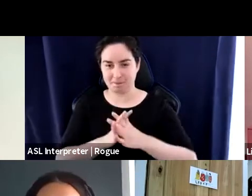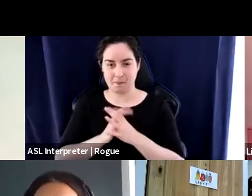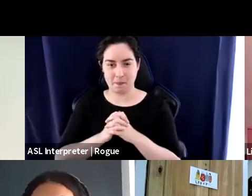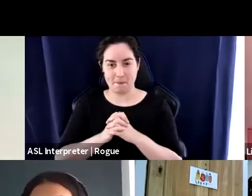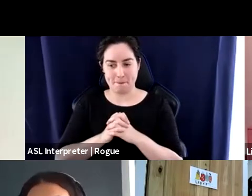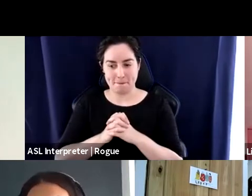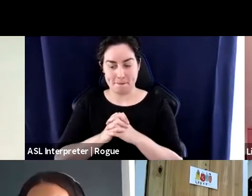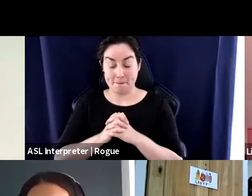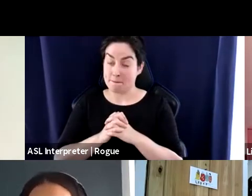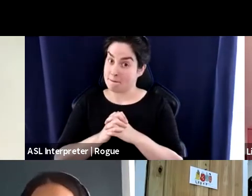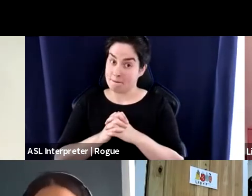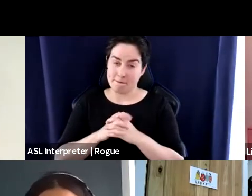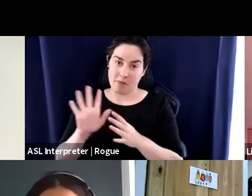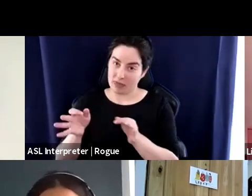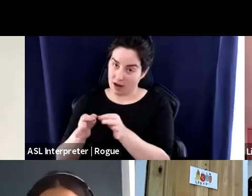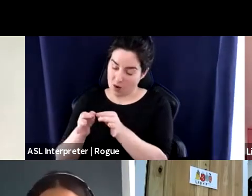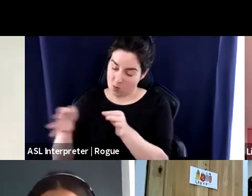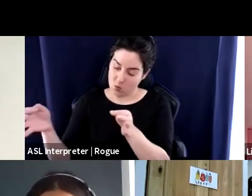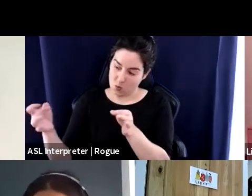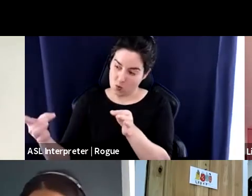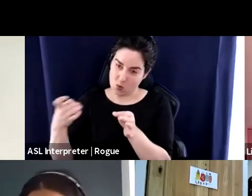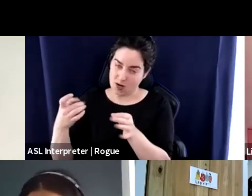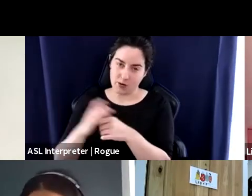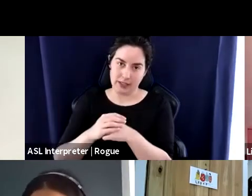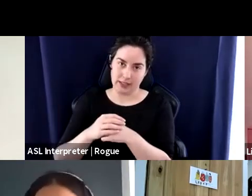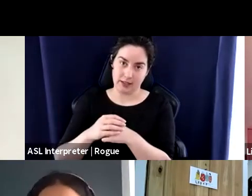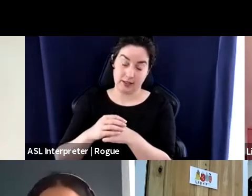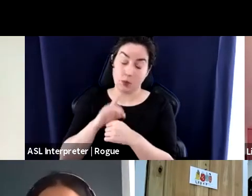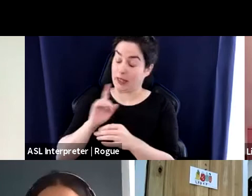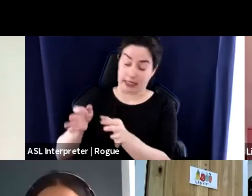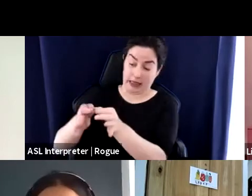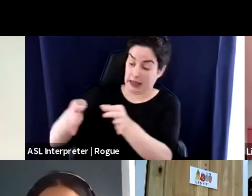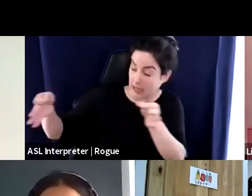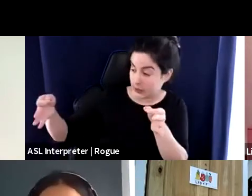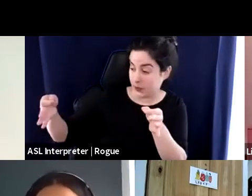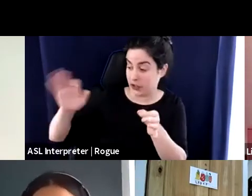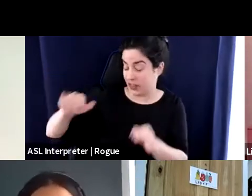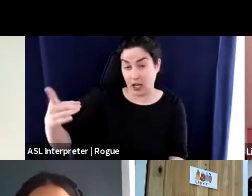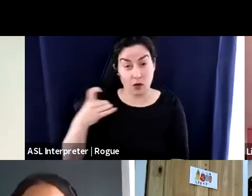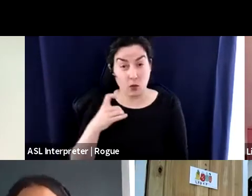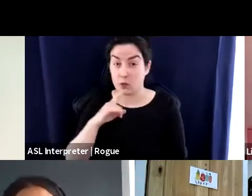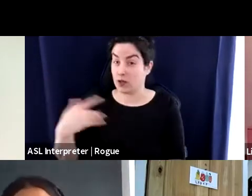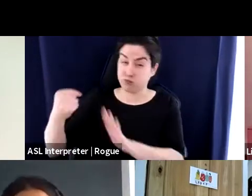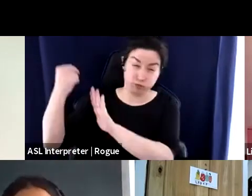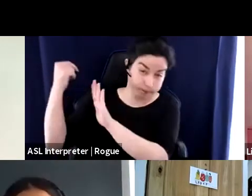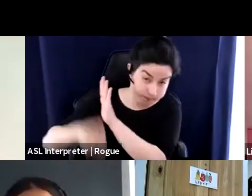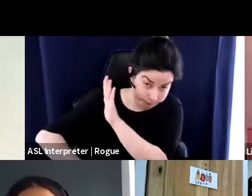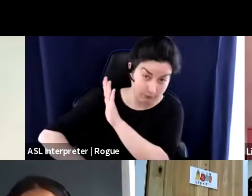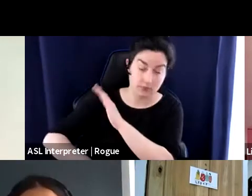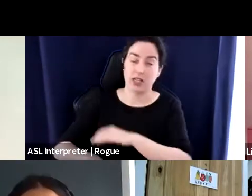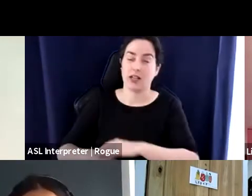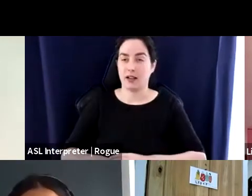There's a lot to that question and a lot to the whole area of language. So I'm glad that we're talking about it. It's certainly something that we talked about ahead of the panel and that I wrote